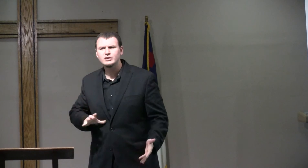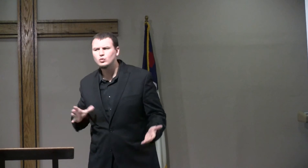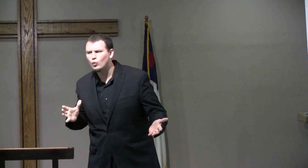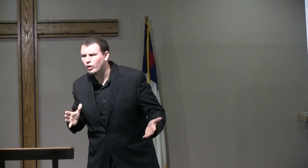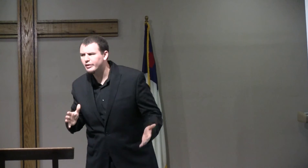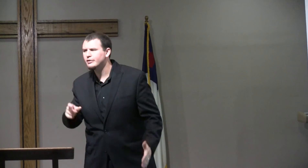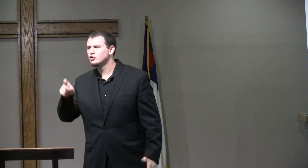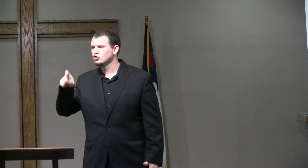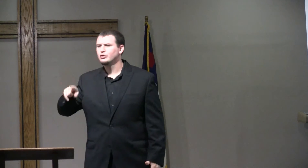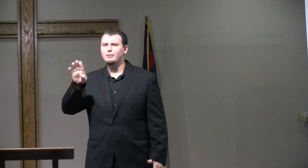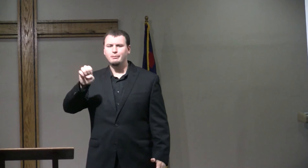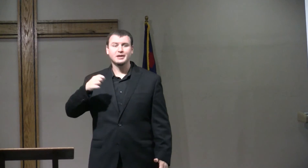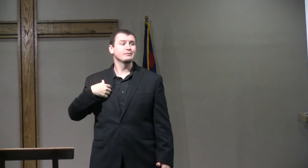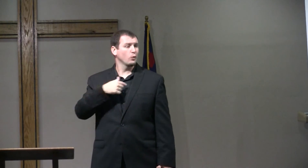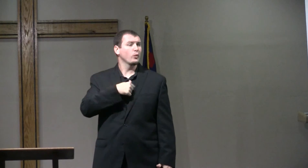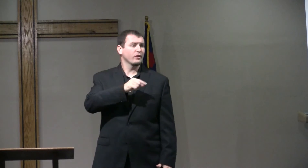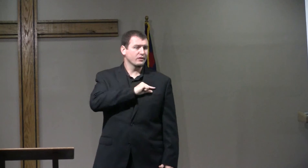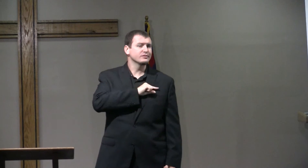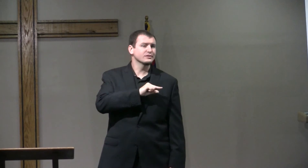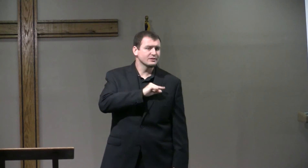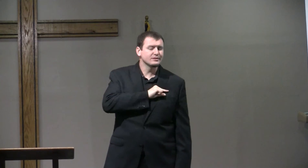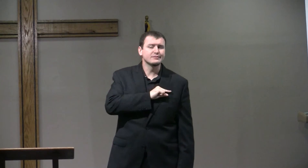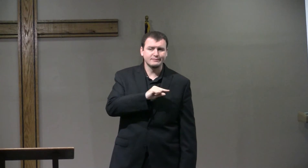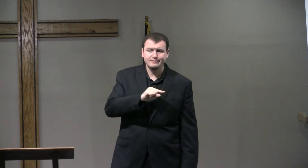What's our attitude when we come to Jesus?